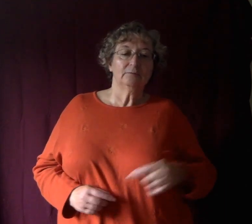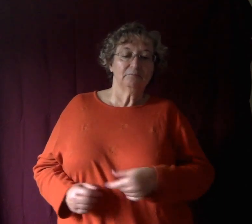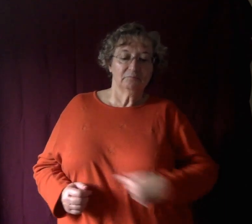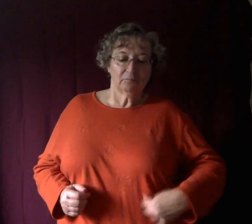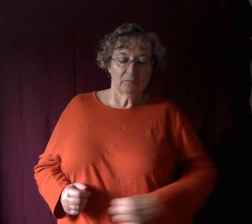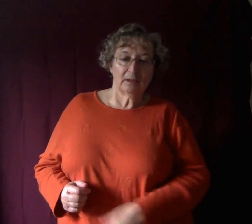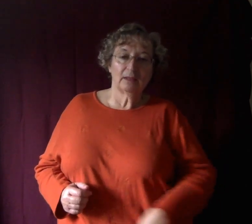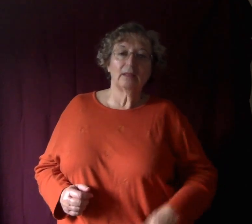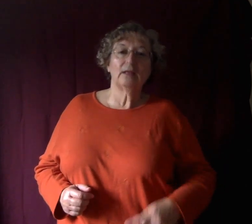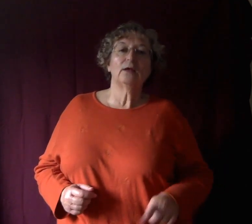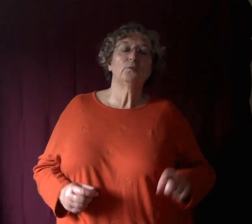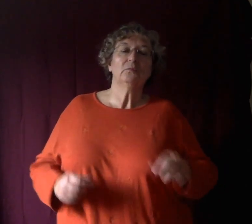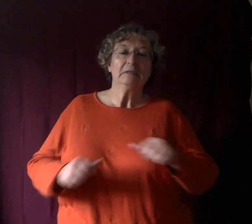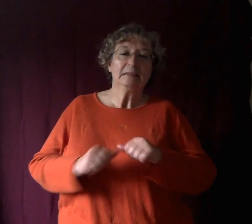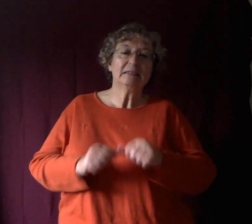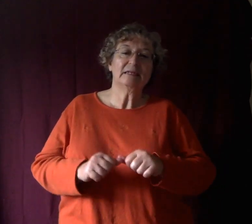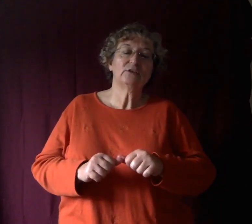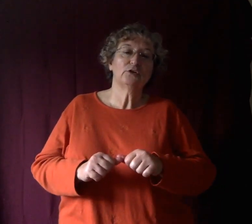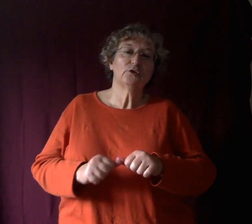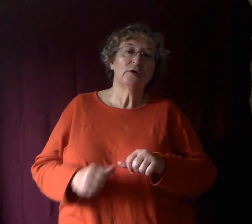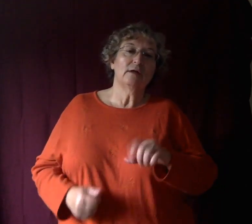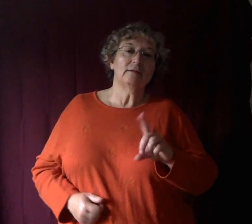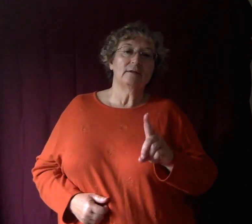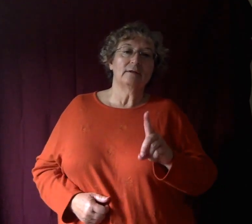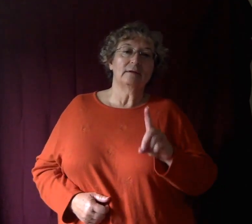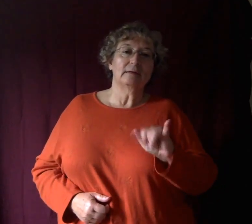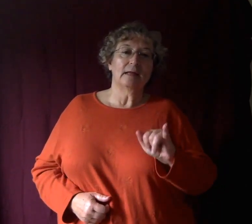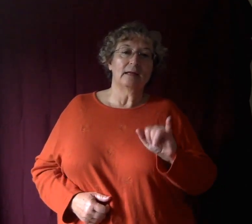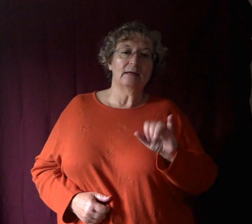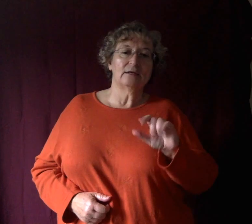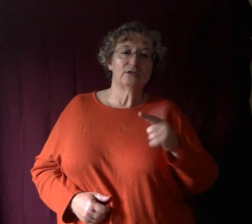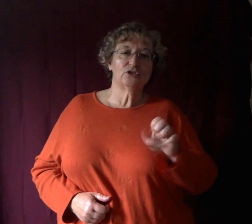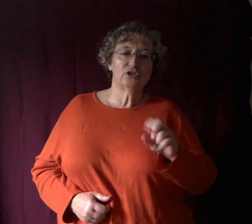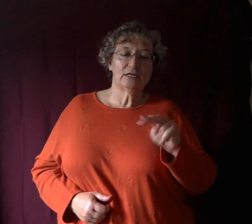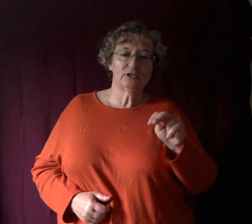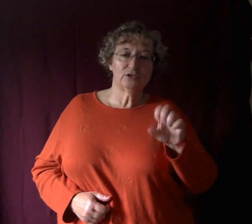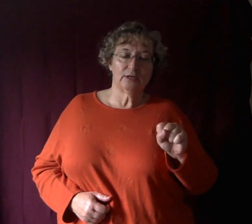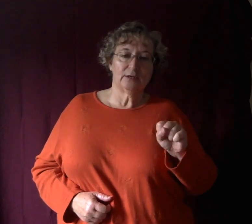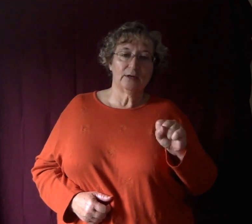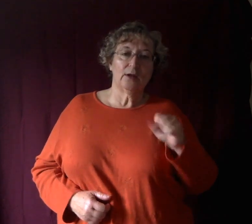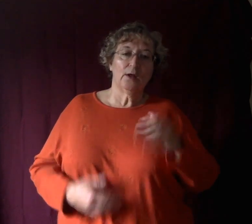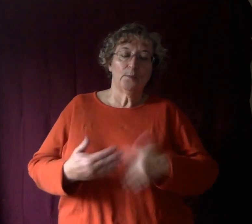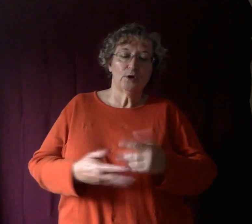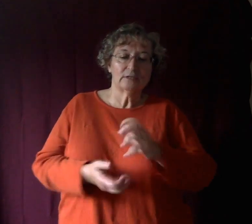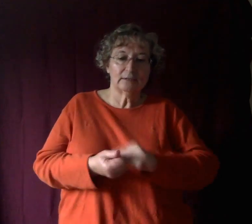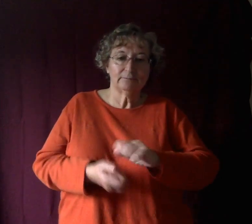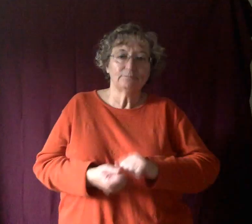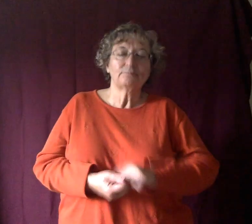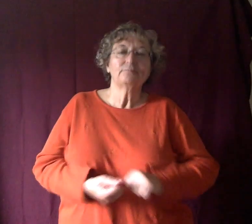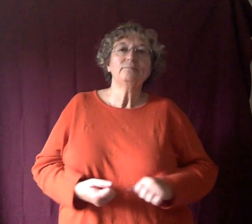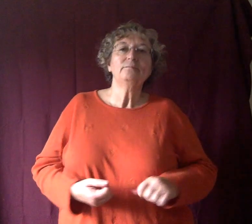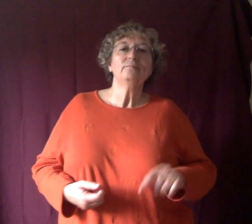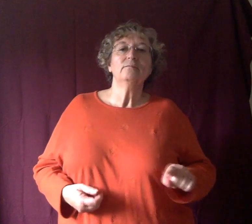digestion process. The process was started in your mouth and continued nicely in your stomach, but now we need to finish the deal. In your